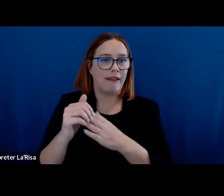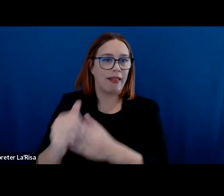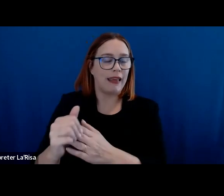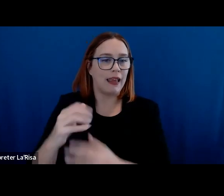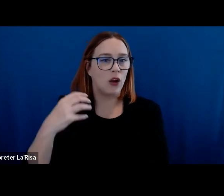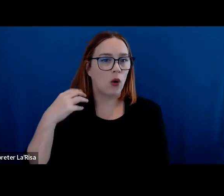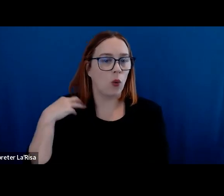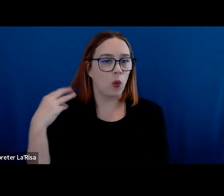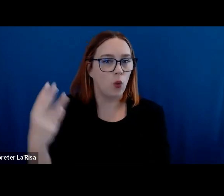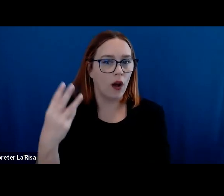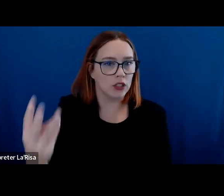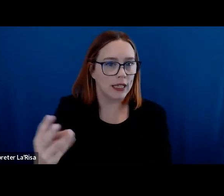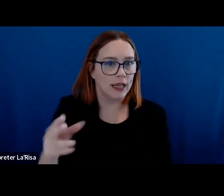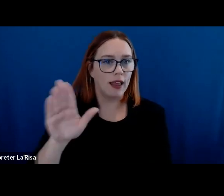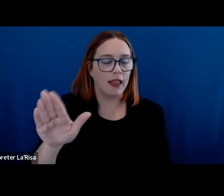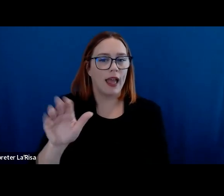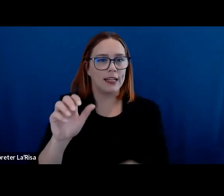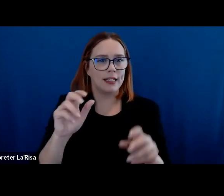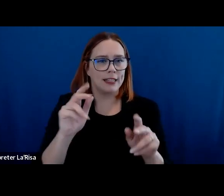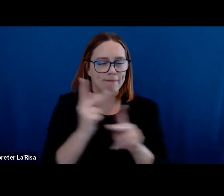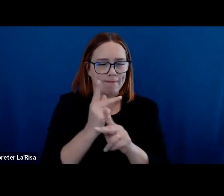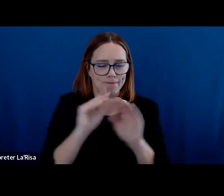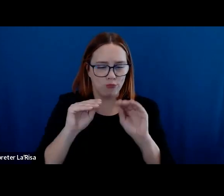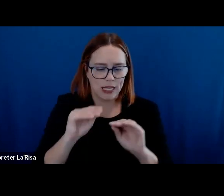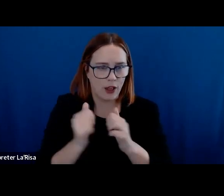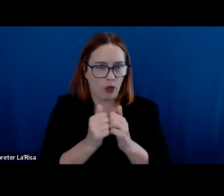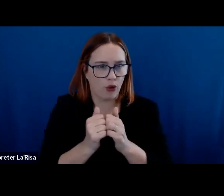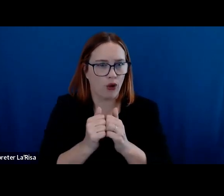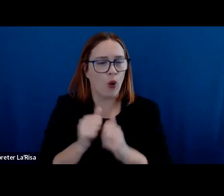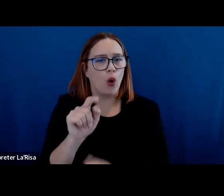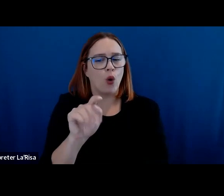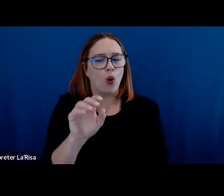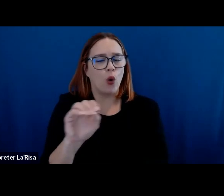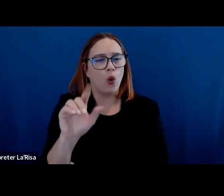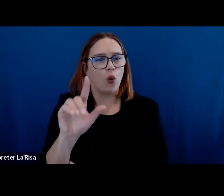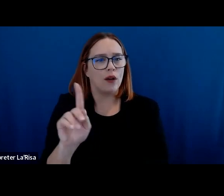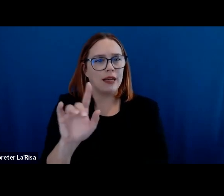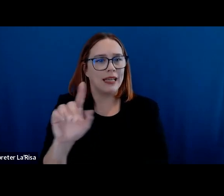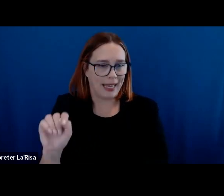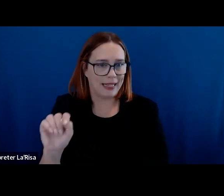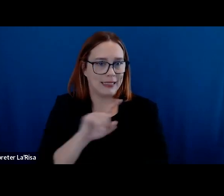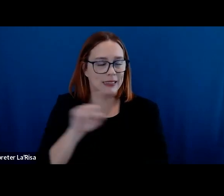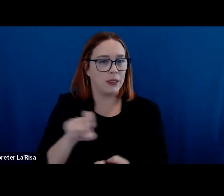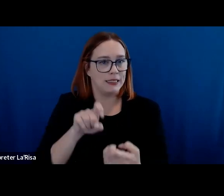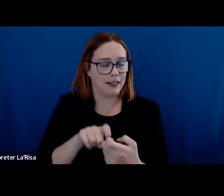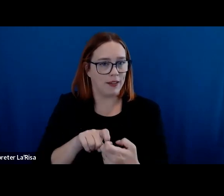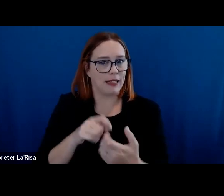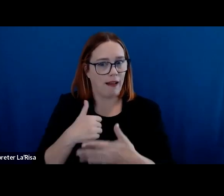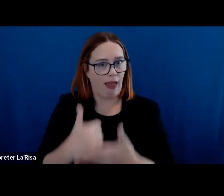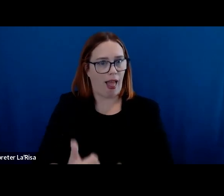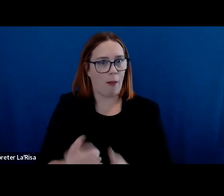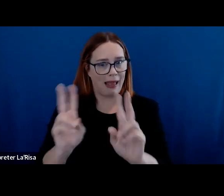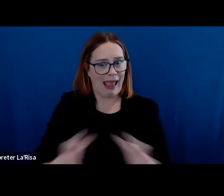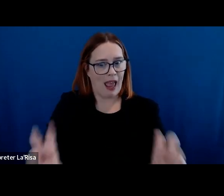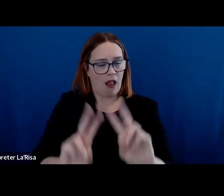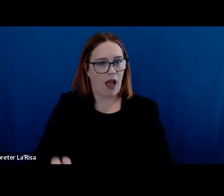toolkit for specifically analyzing your organization and the systems of oppression